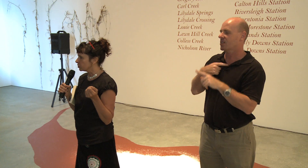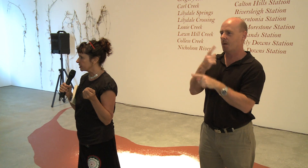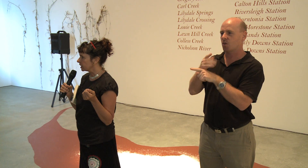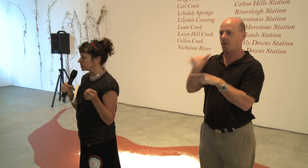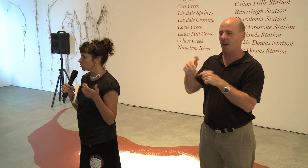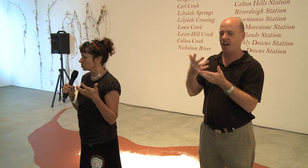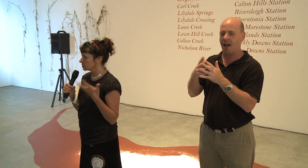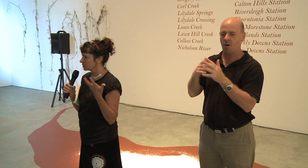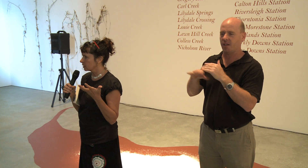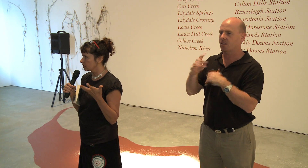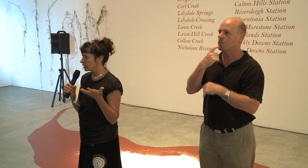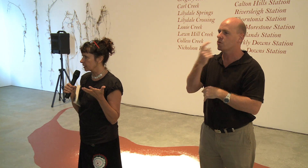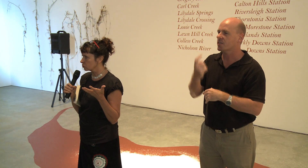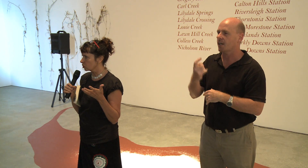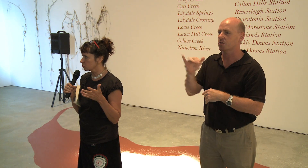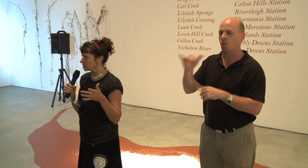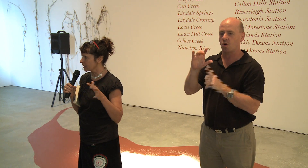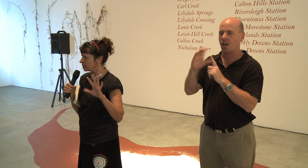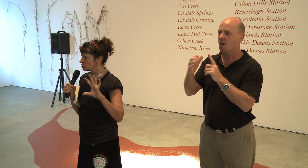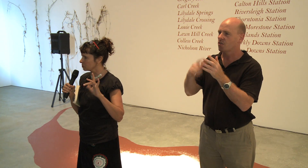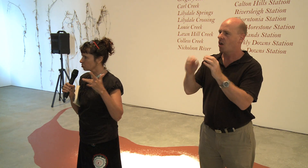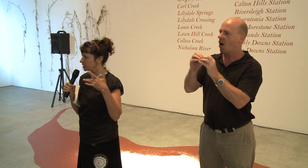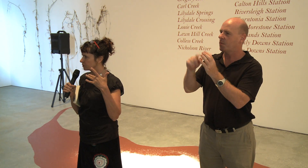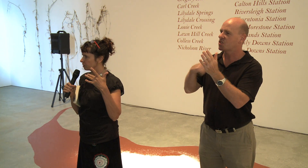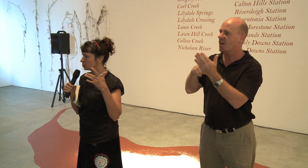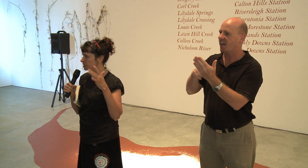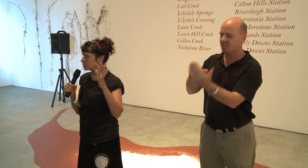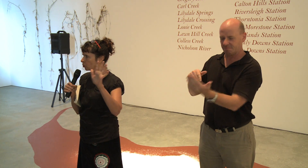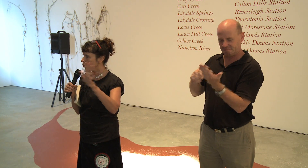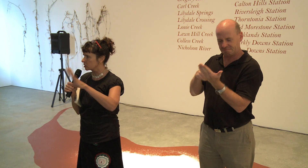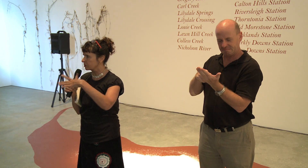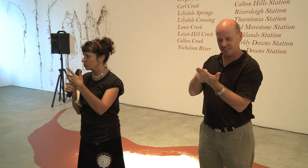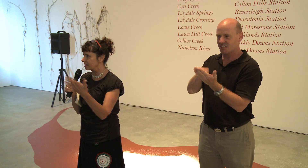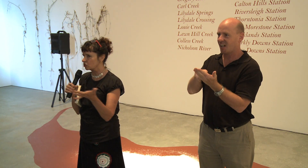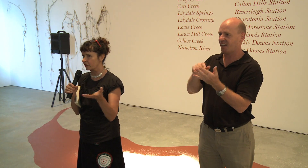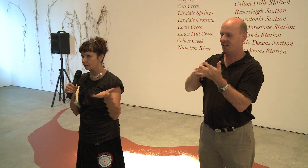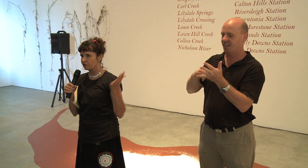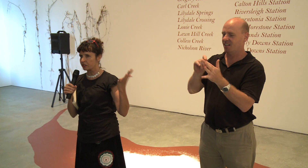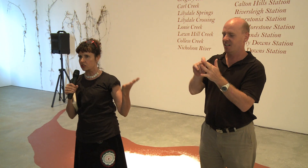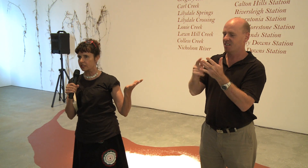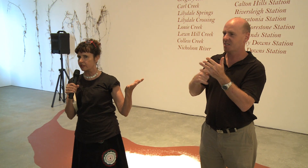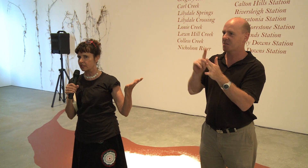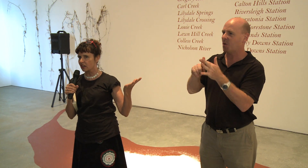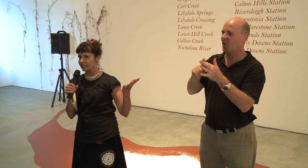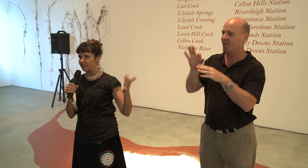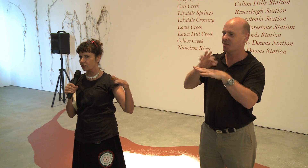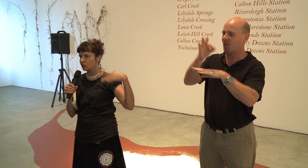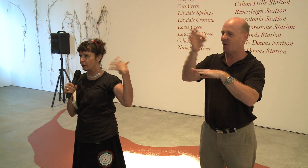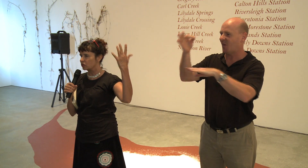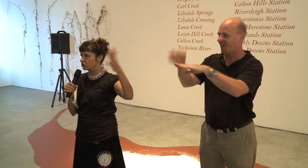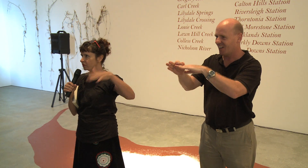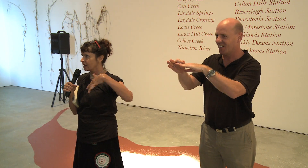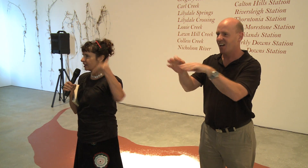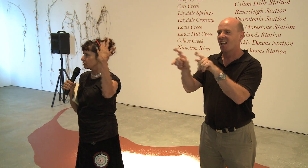in museums or cultural objects, I imagine them transferring almost spores between each other. For instance, in this site here, you